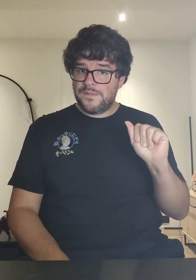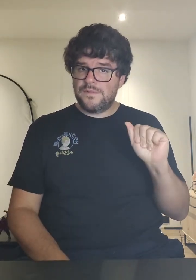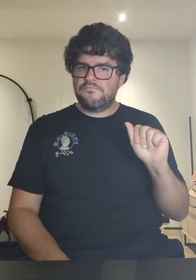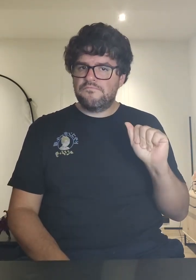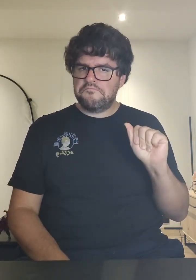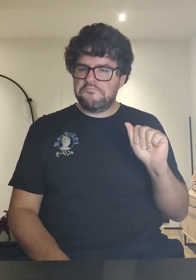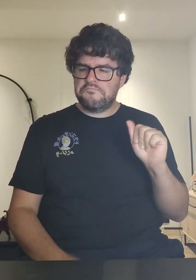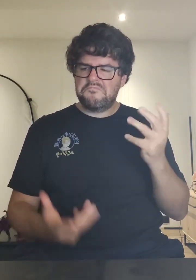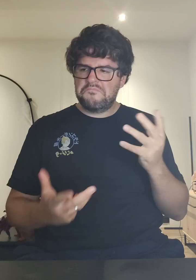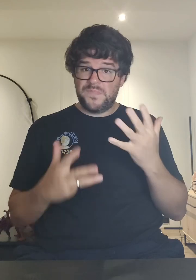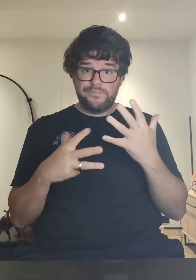means.